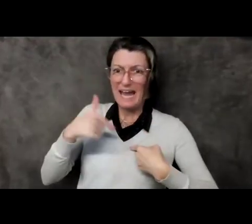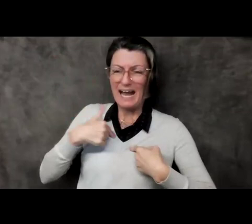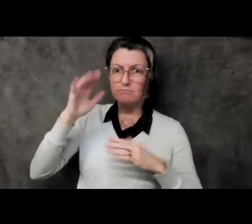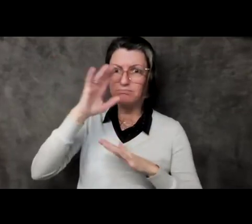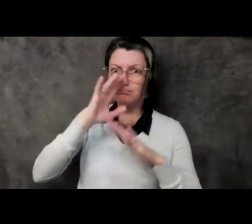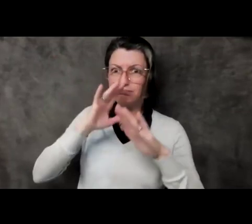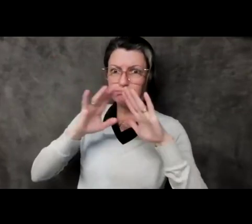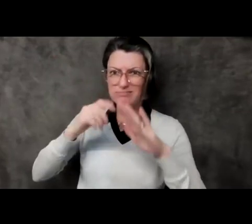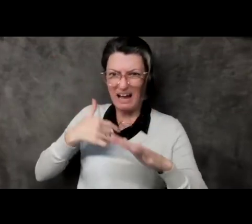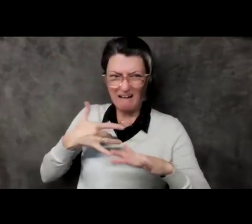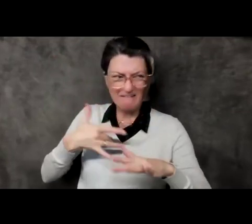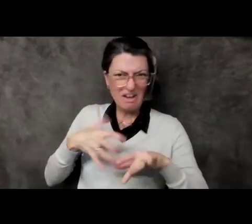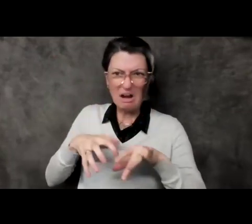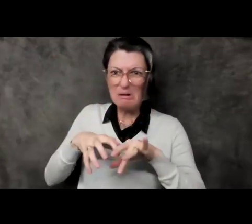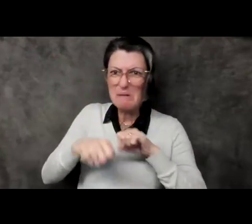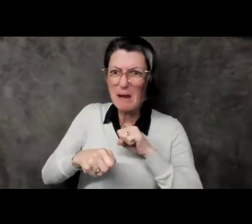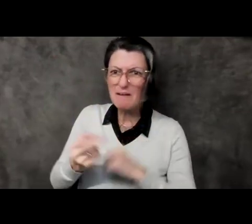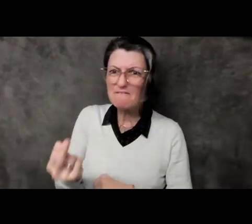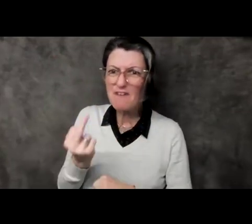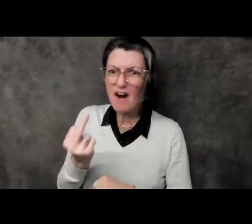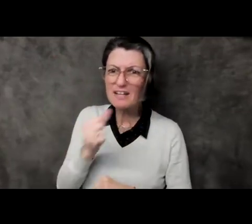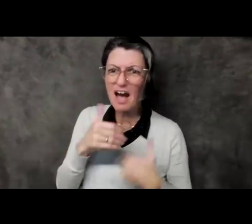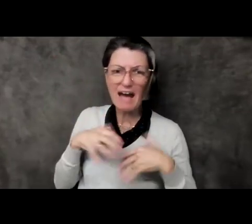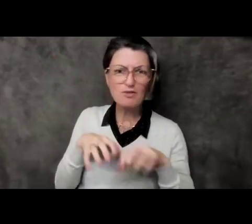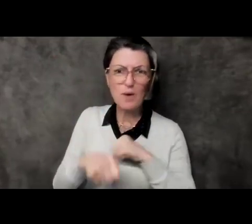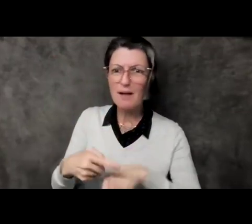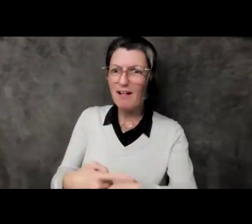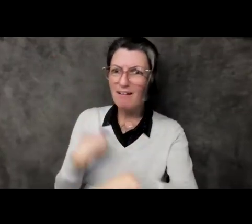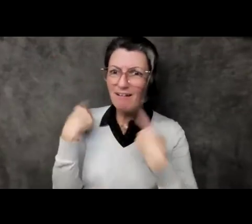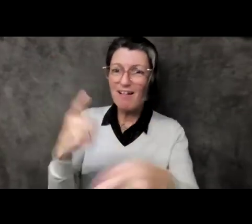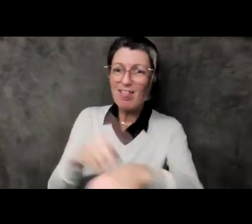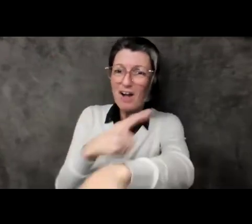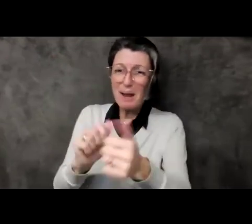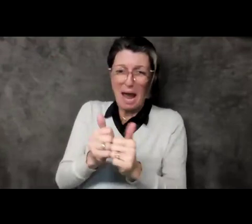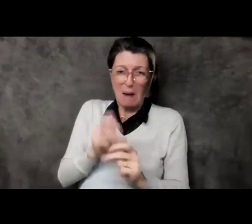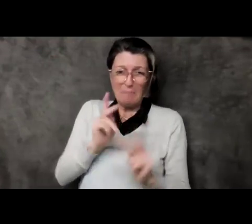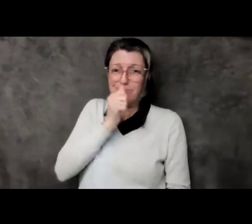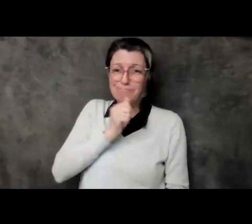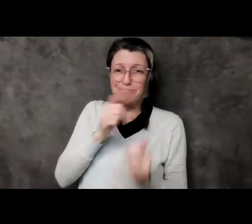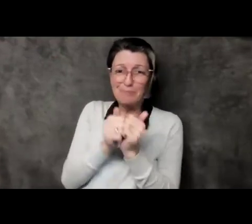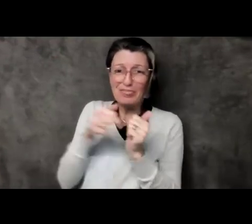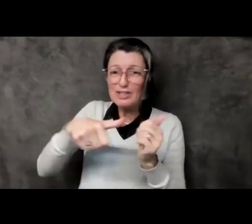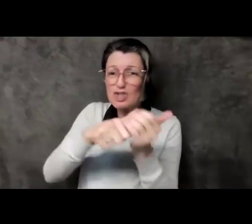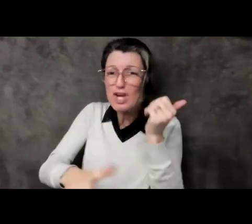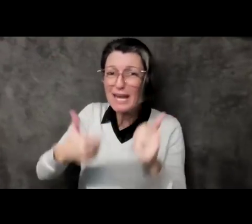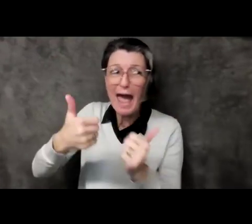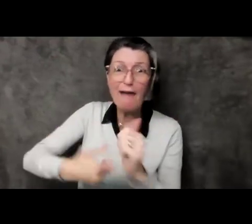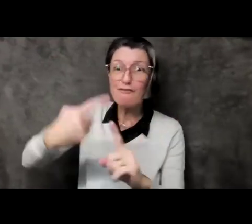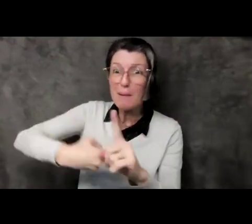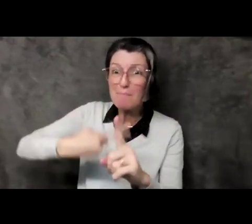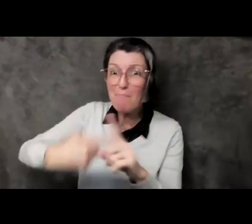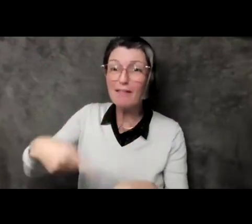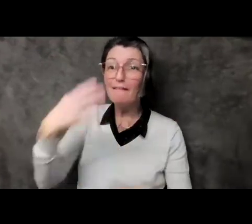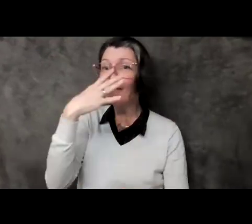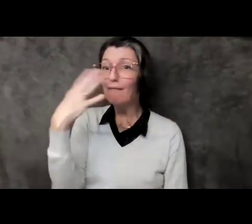these cramps? Fuck, I haven't had cramps forever. How the hell do people live with the shit every freaking month and go on about our day? No wonder